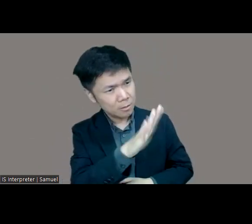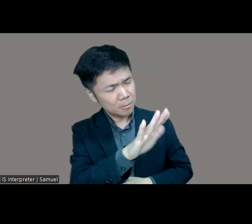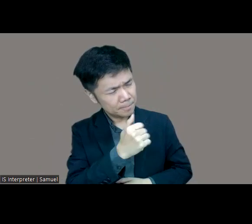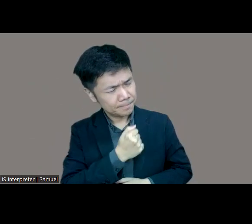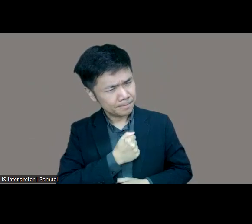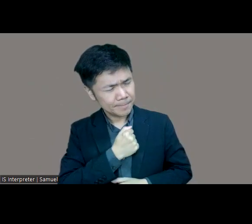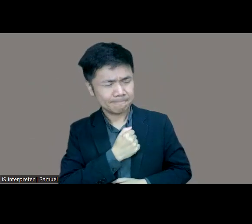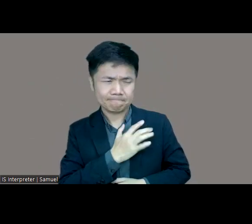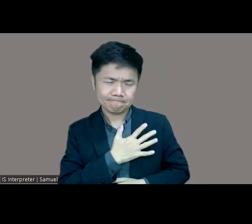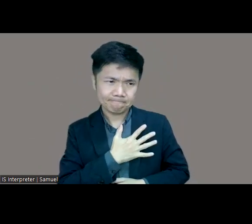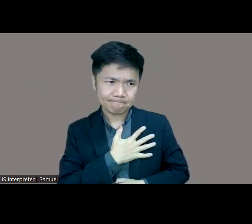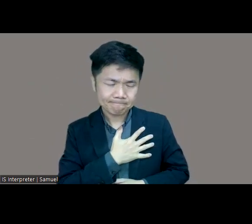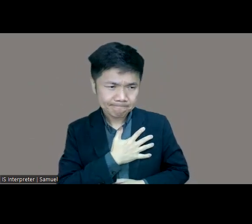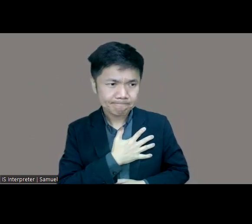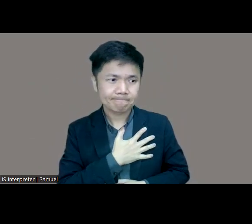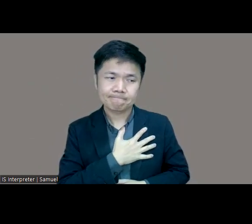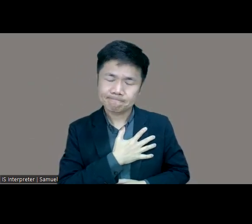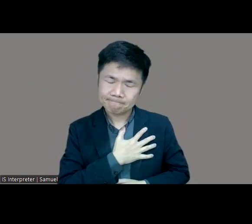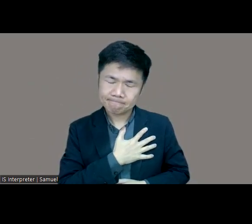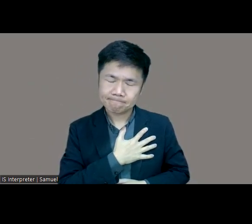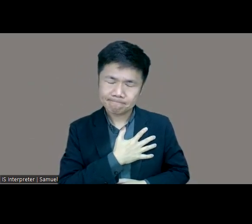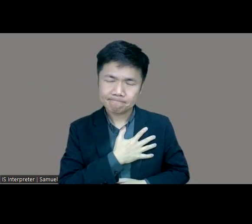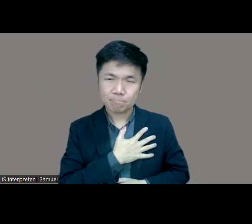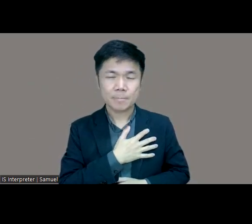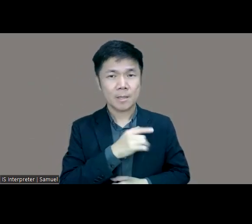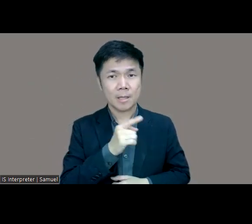is hard to hear. The question would be as